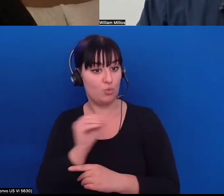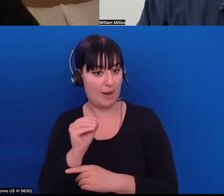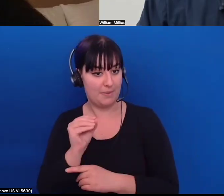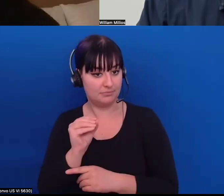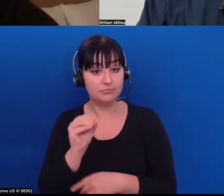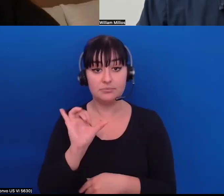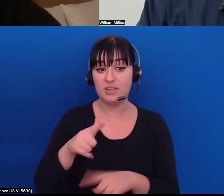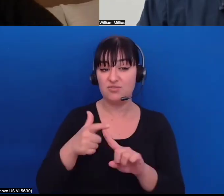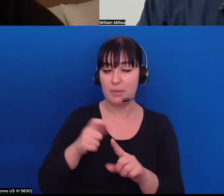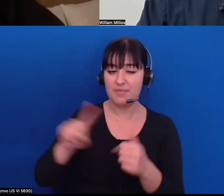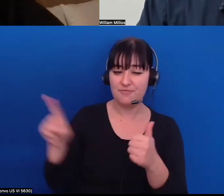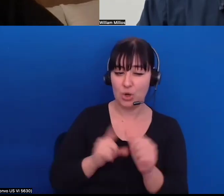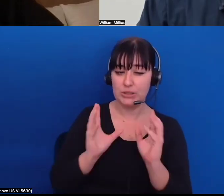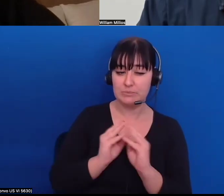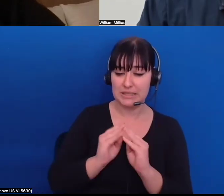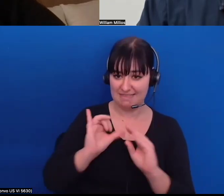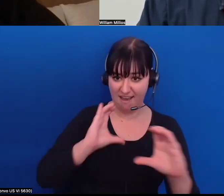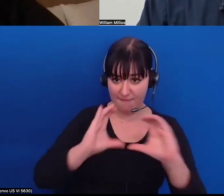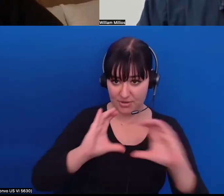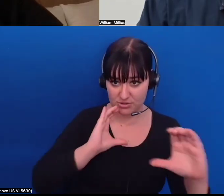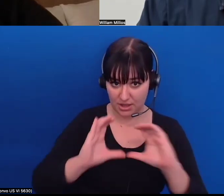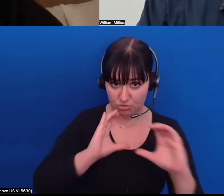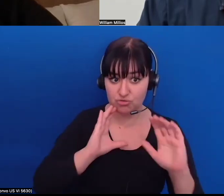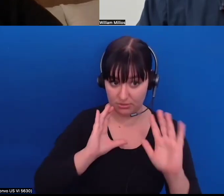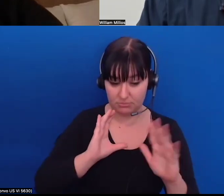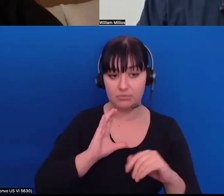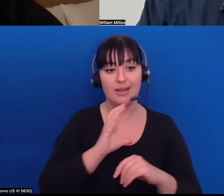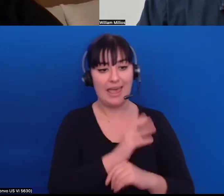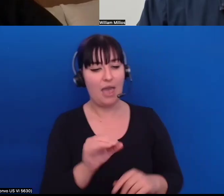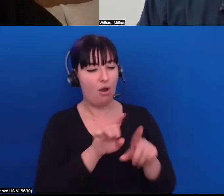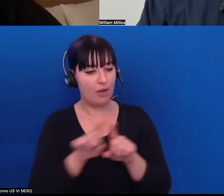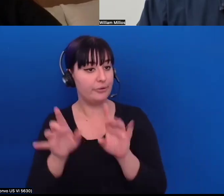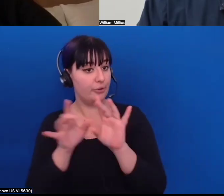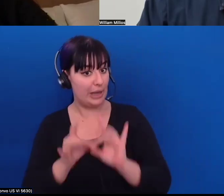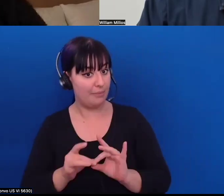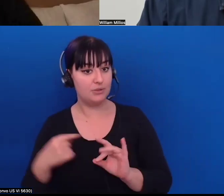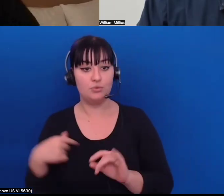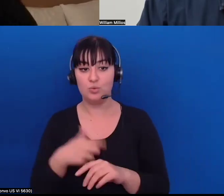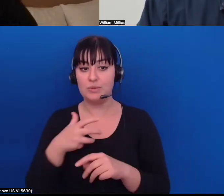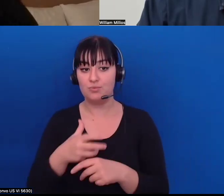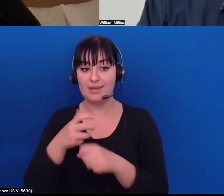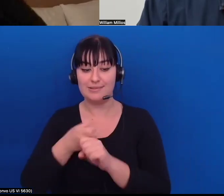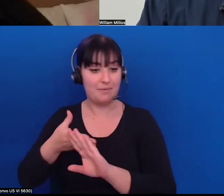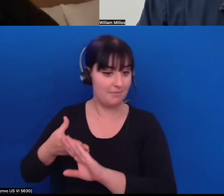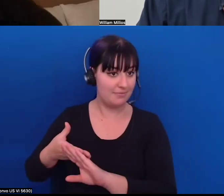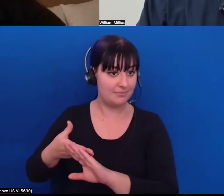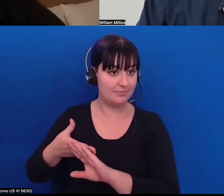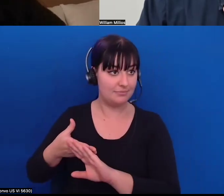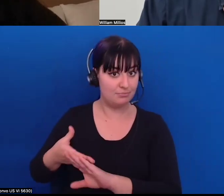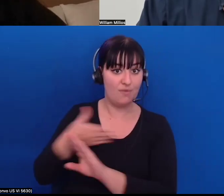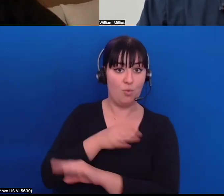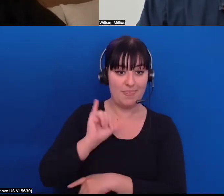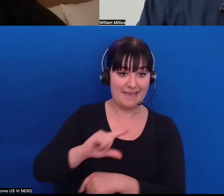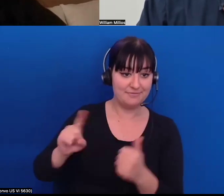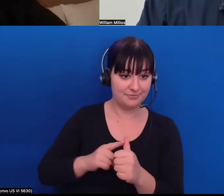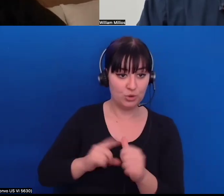first meeting, the conversation at the first meeting, as well as comments that we received ahead of that first meeting. These